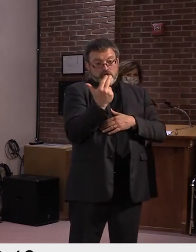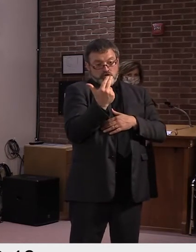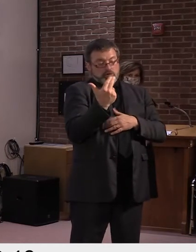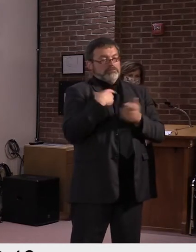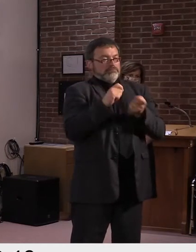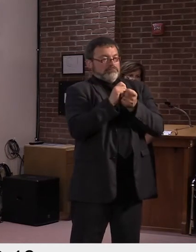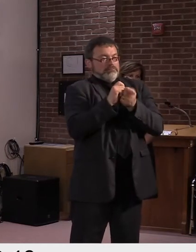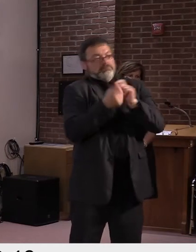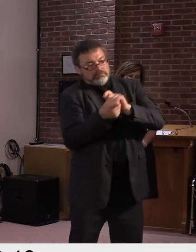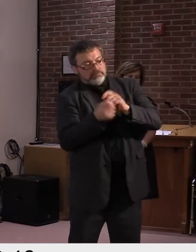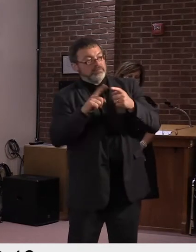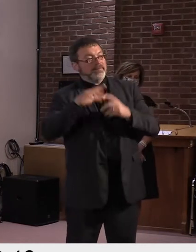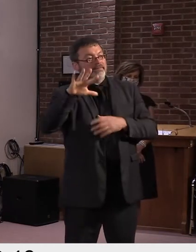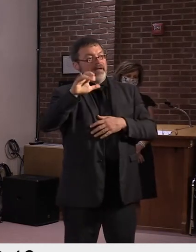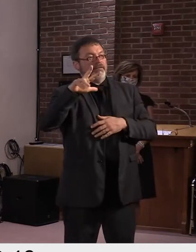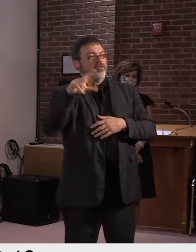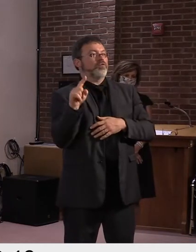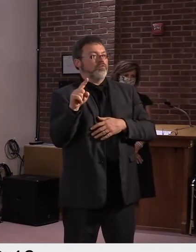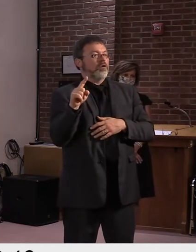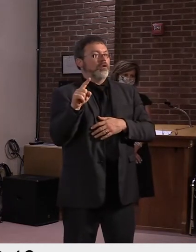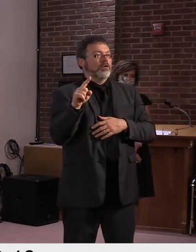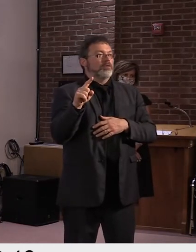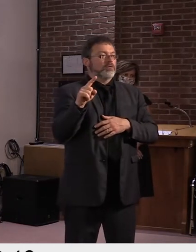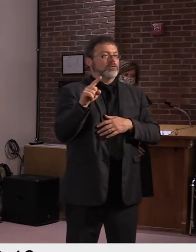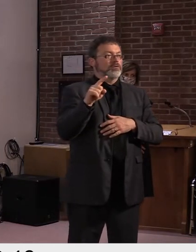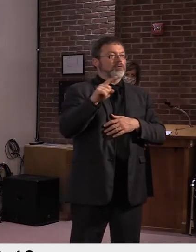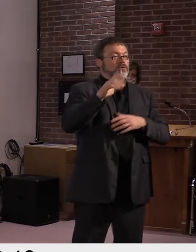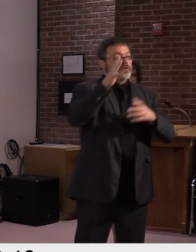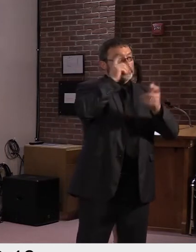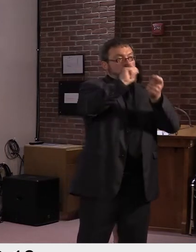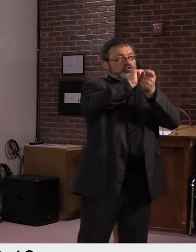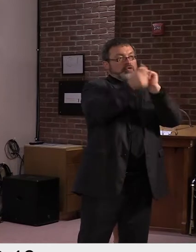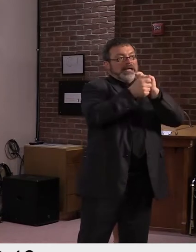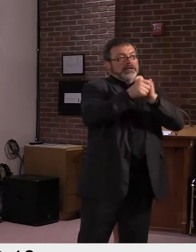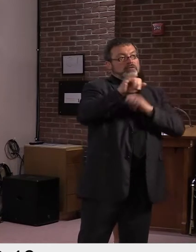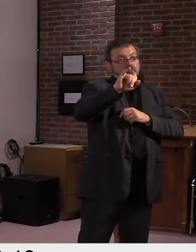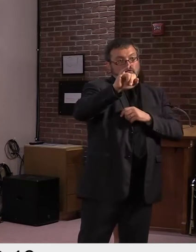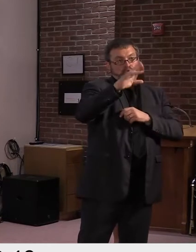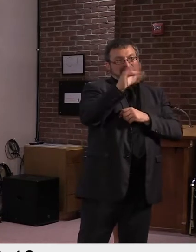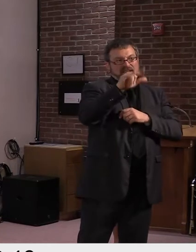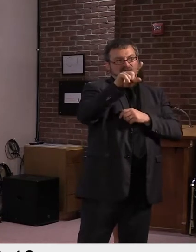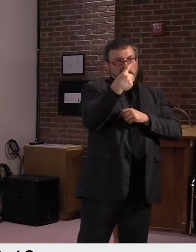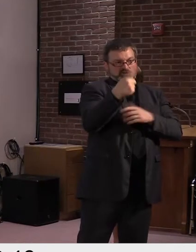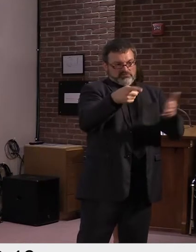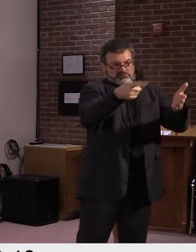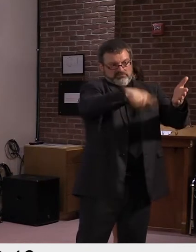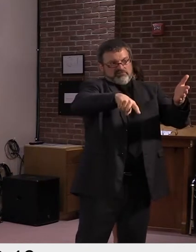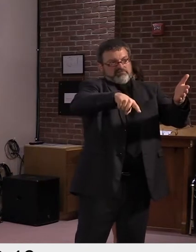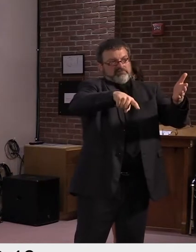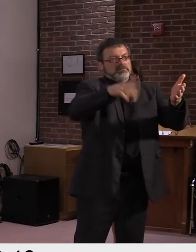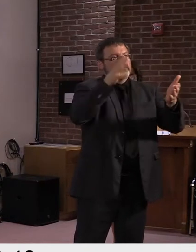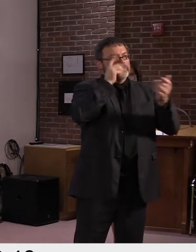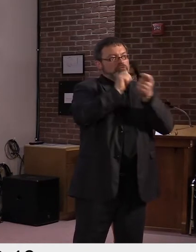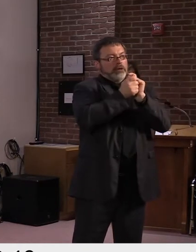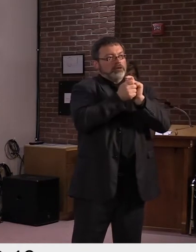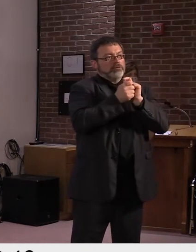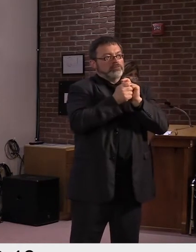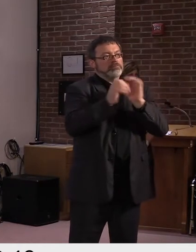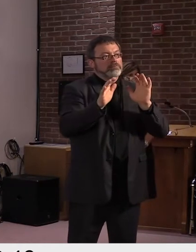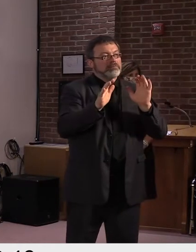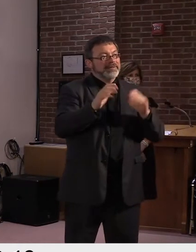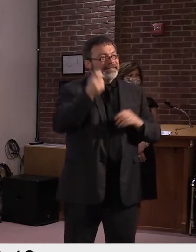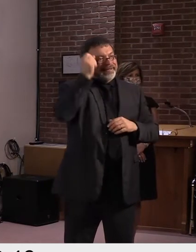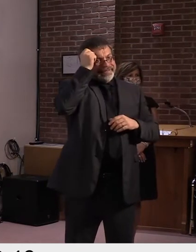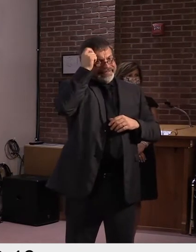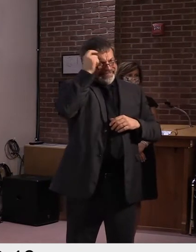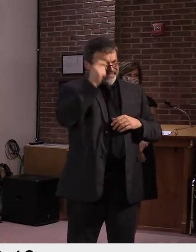July 1st. But otherwise, we don't necessarily have the ability to be creative or you know, arbitrary in